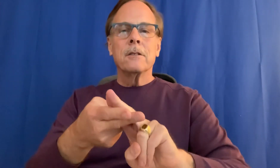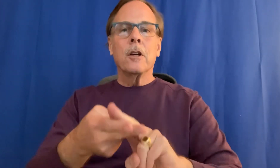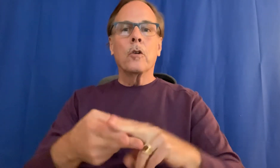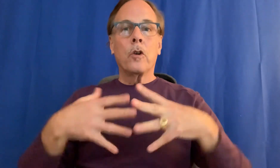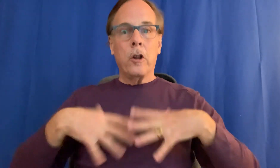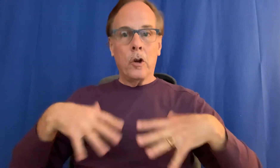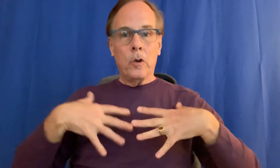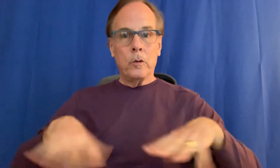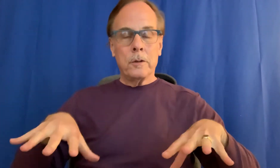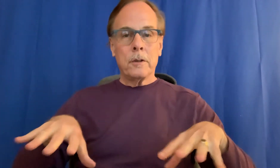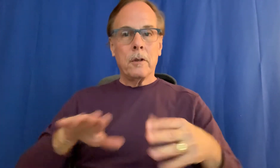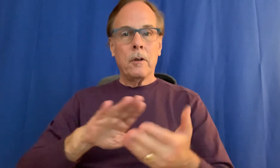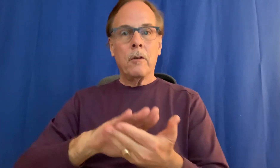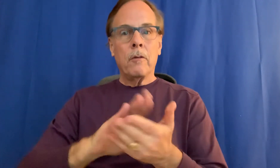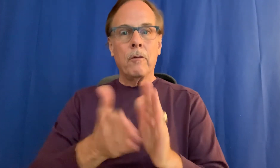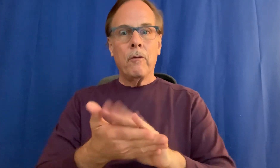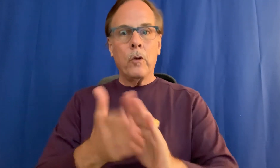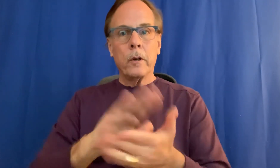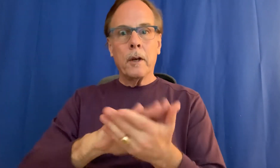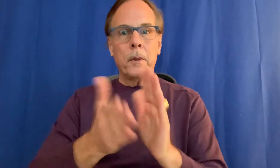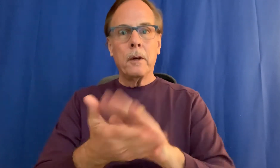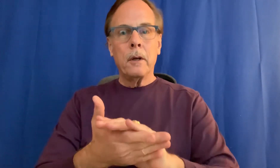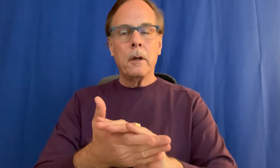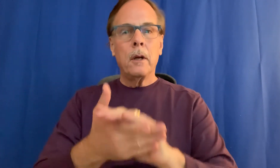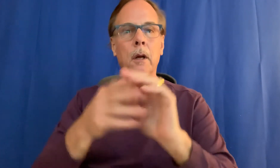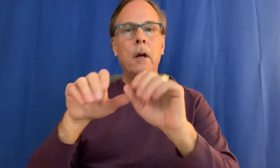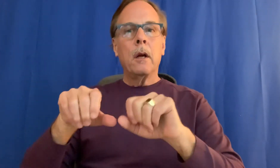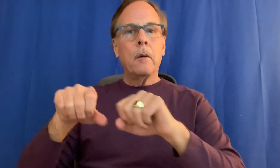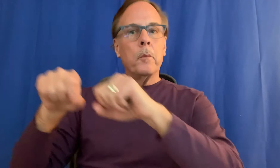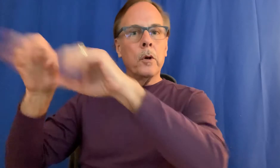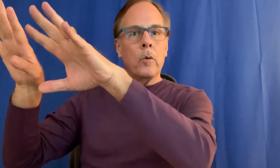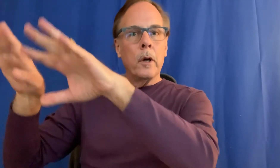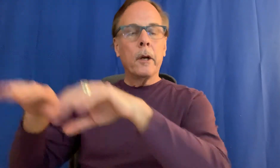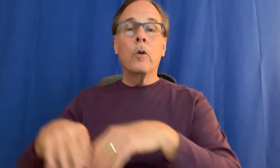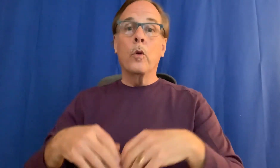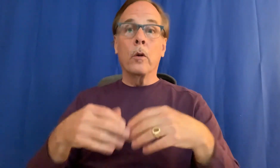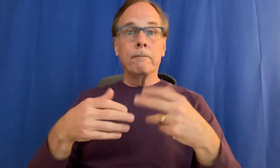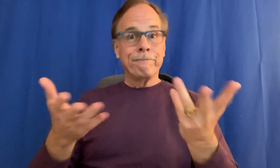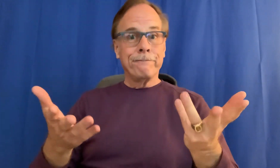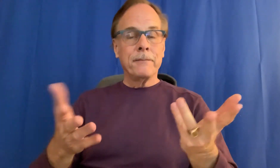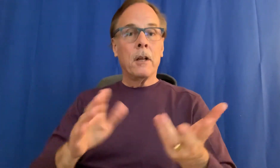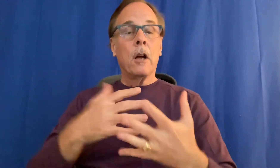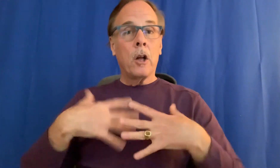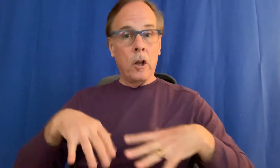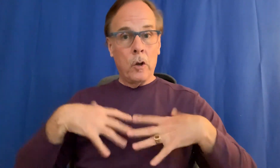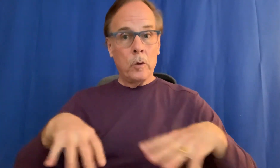So close, fold up, put away, or close,